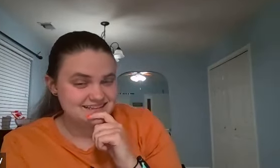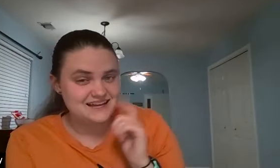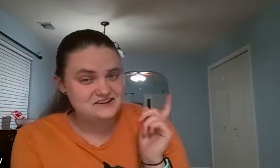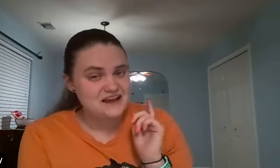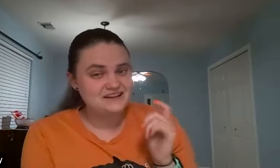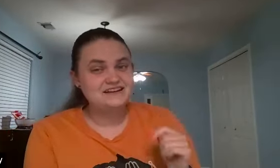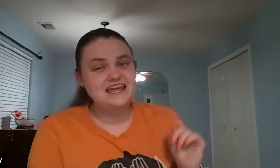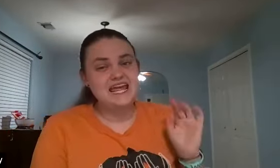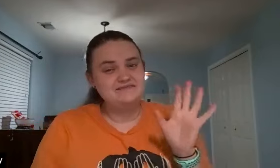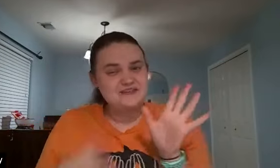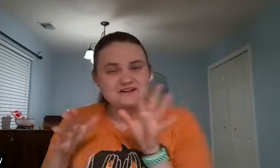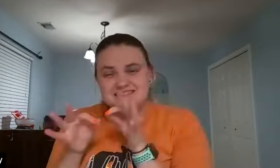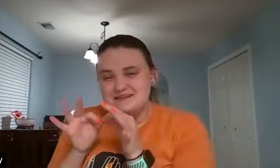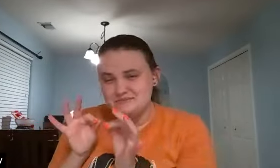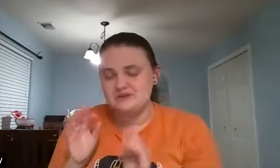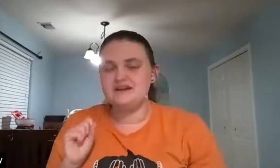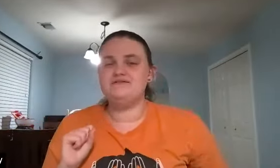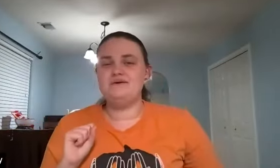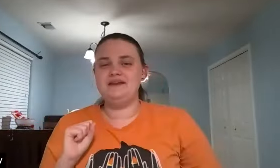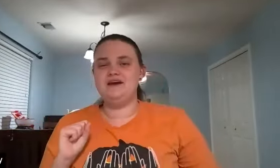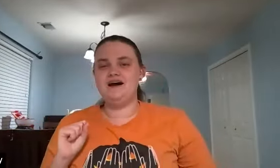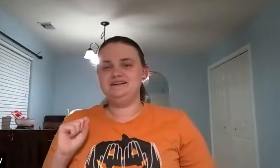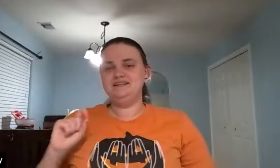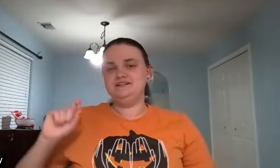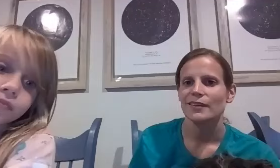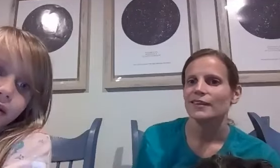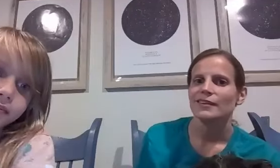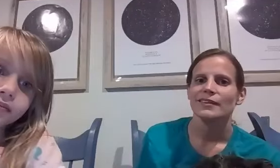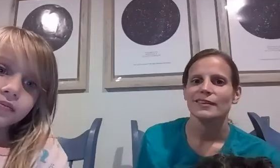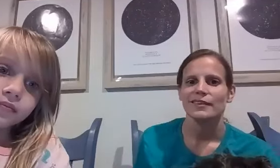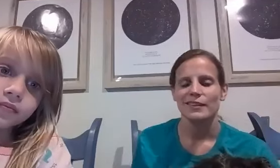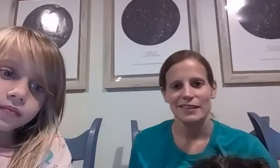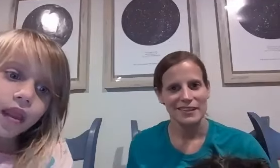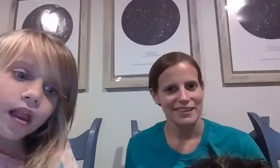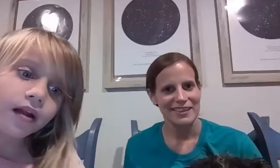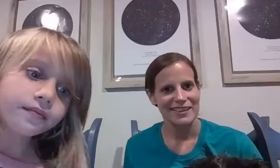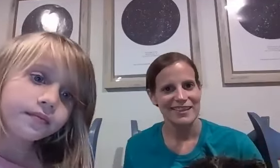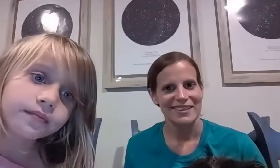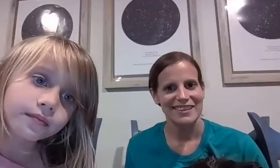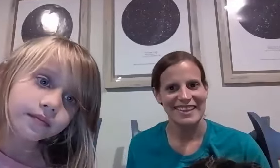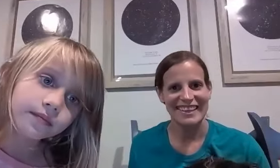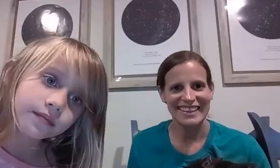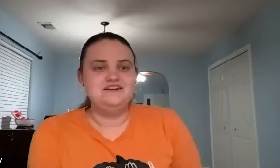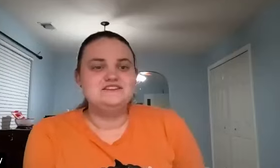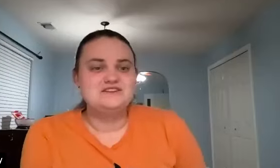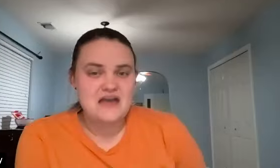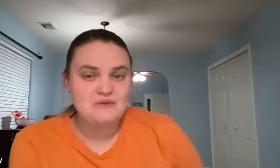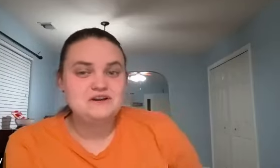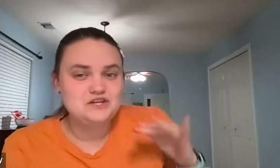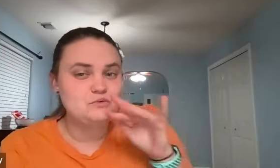Because I could if they are simple enough and not Peter Pan. Peter Pan. Okay. So that one you